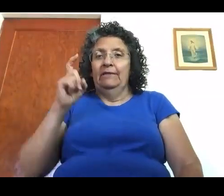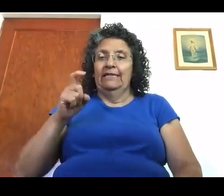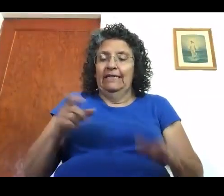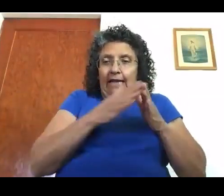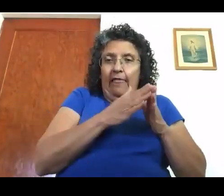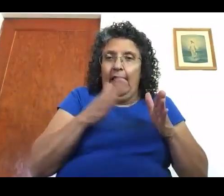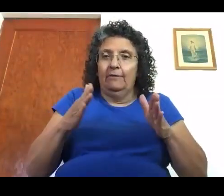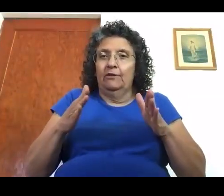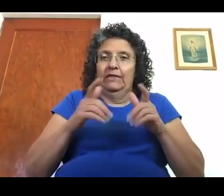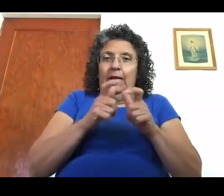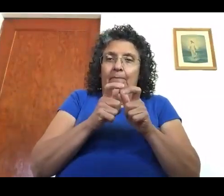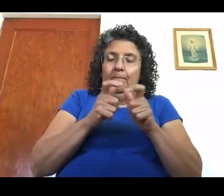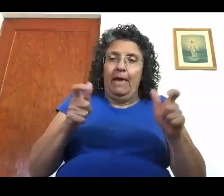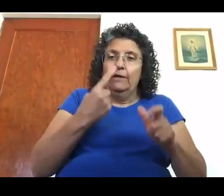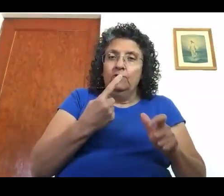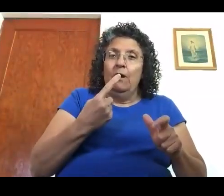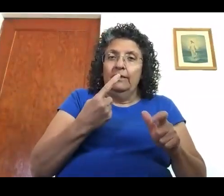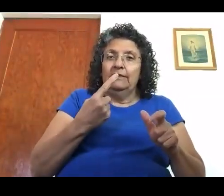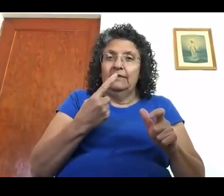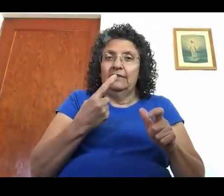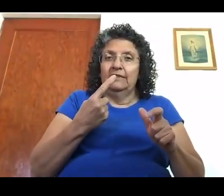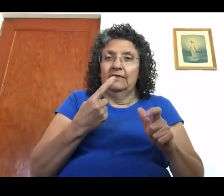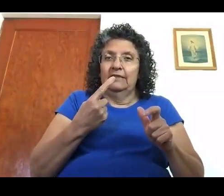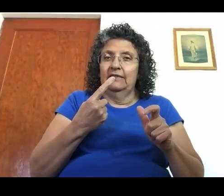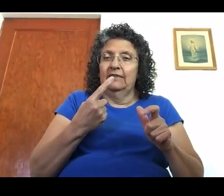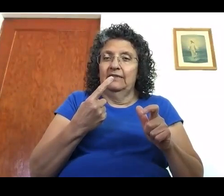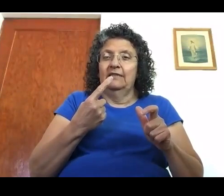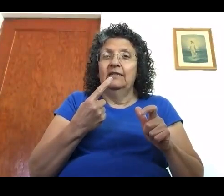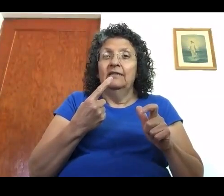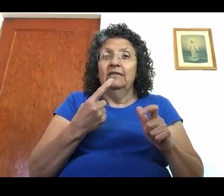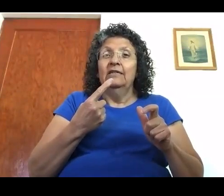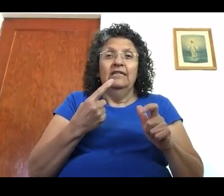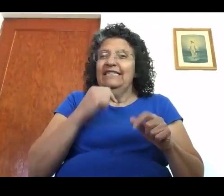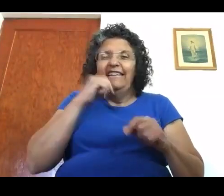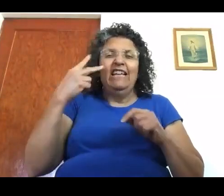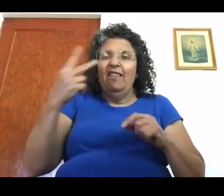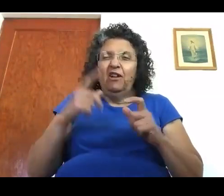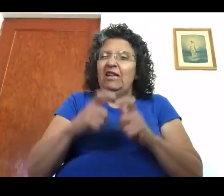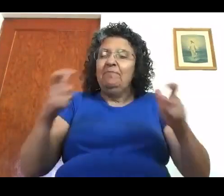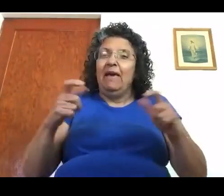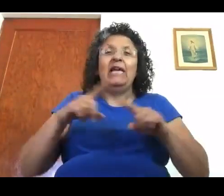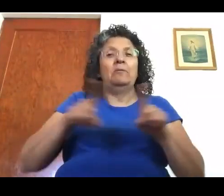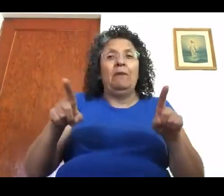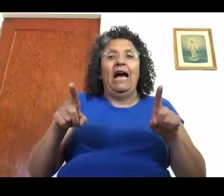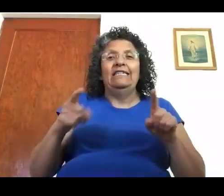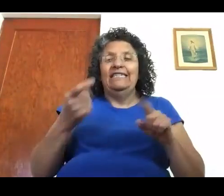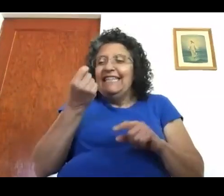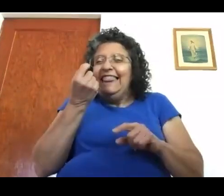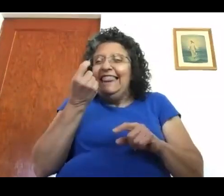So I'm going to look for the ones that just really stand out. It doesn't look very big, does it? But it's a few millimeters long.